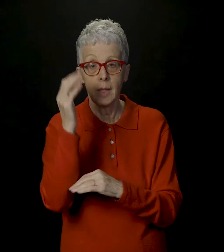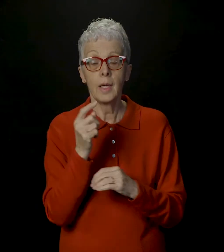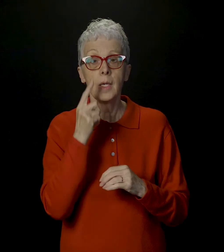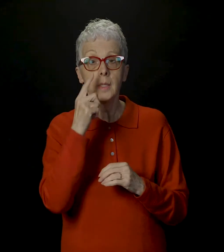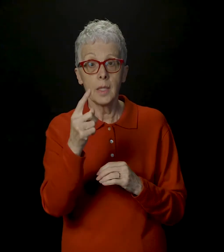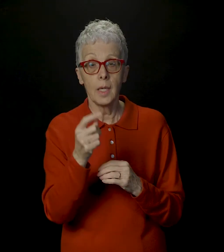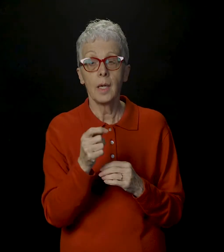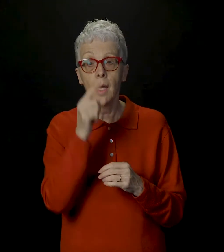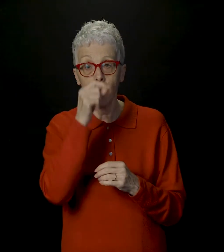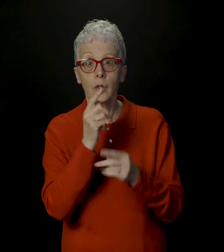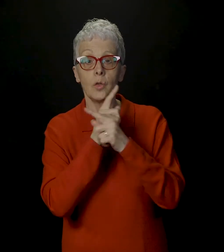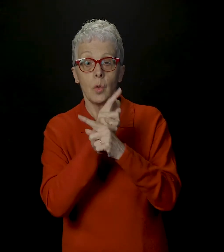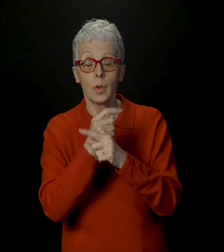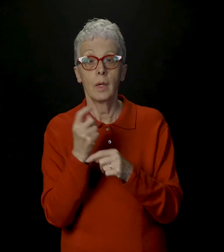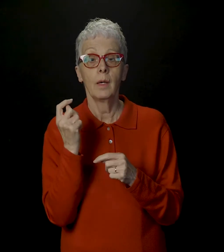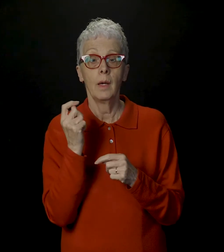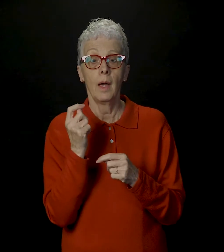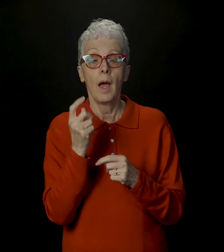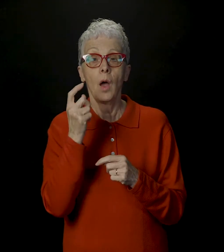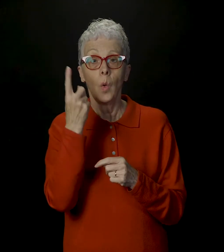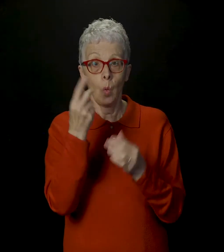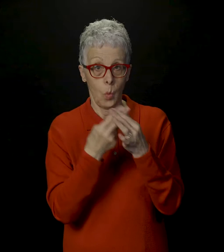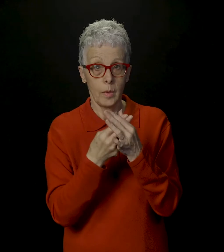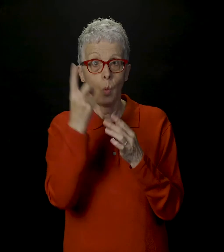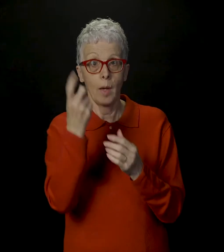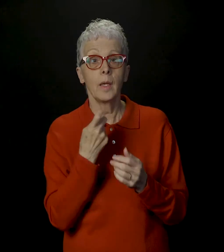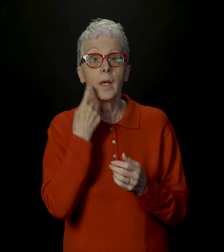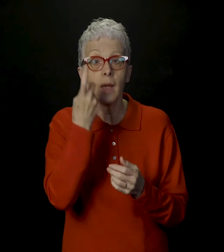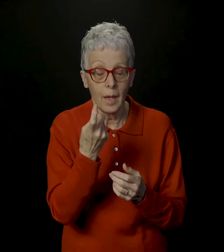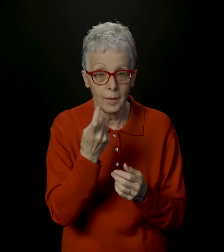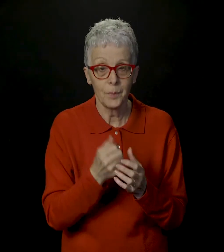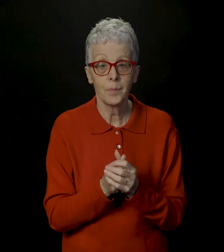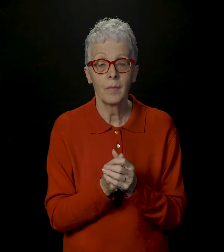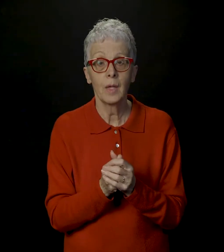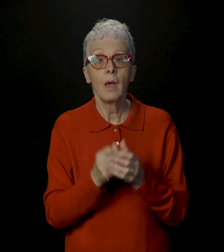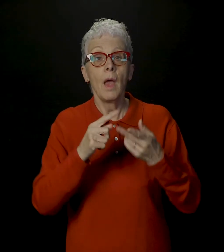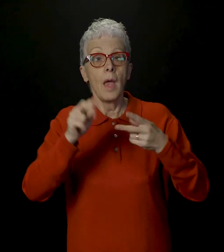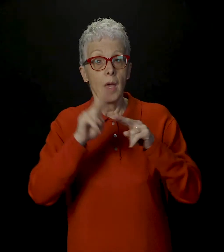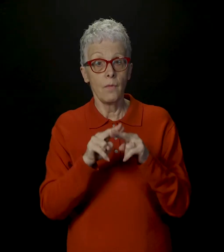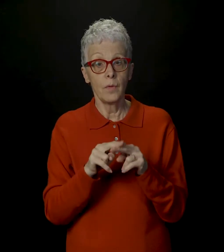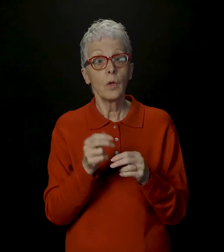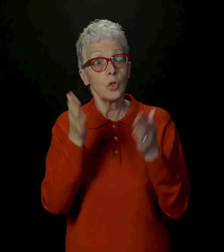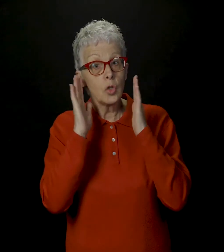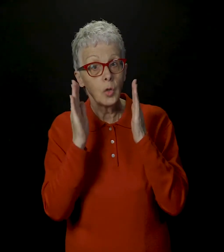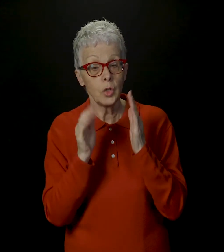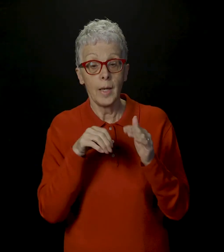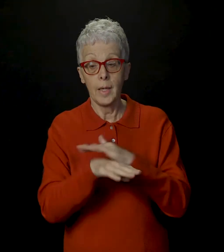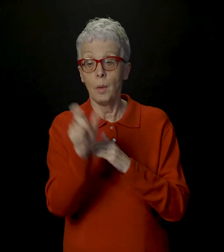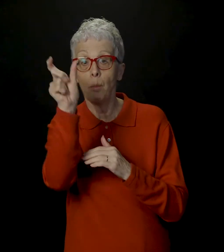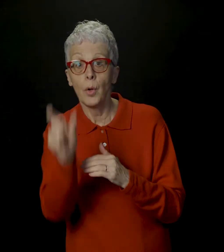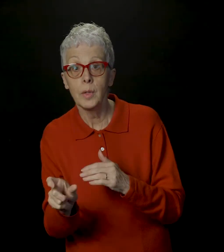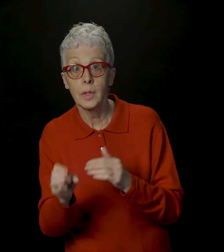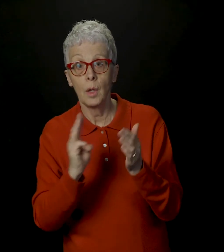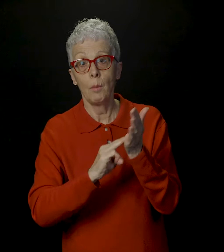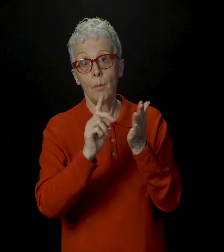our post-church chat With the One Care team That is a mouthful If you're attending In person At our Moolap Or